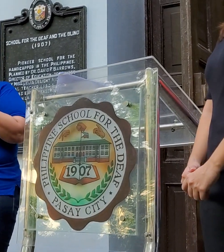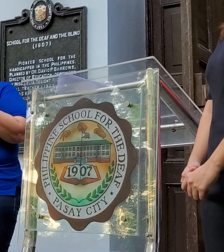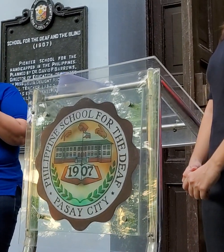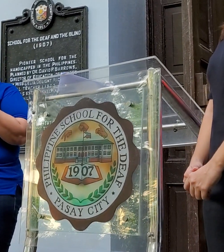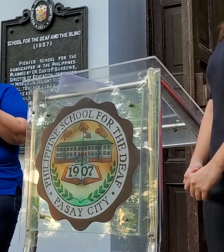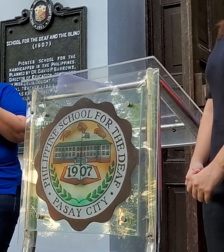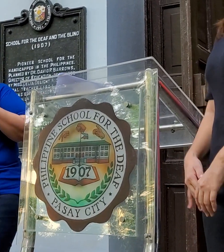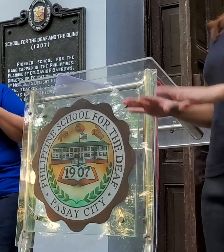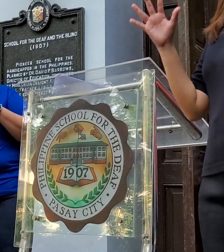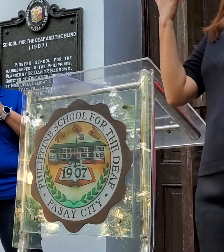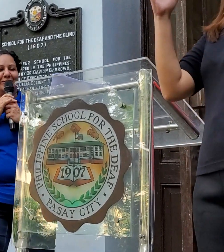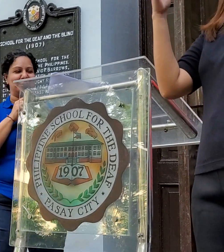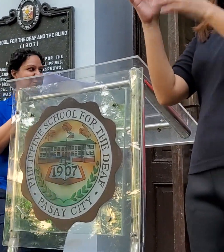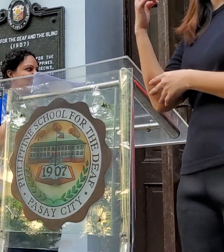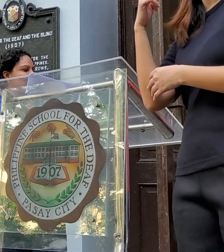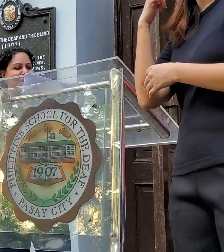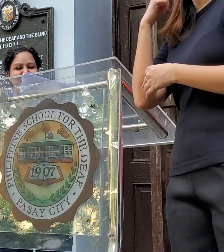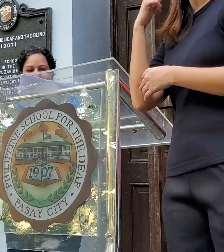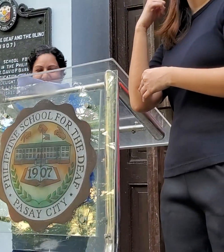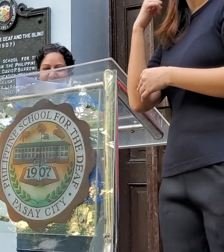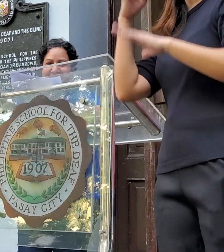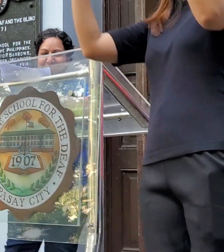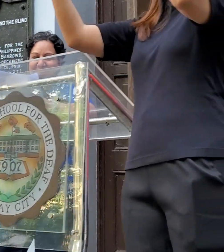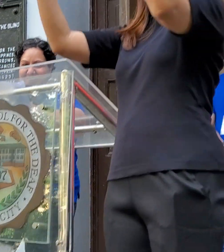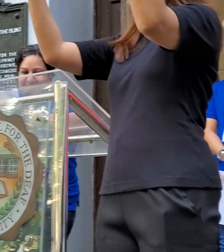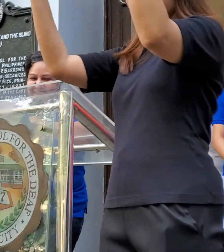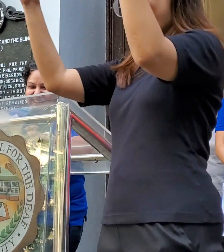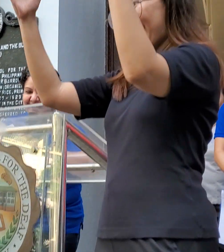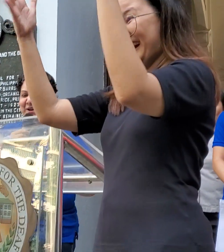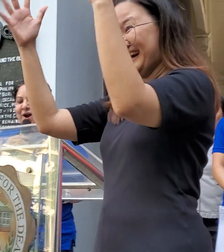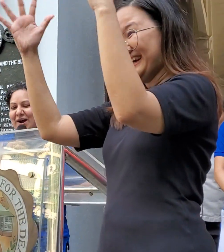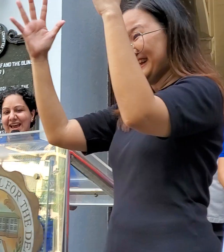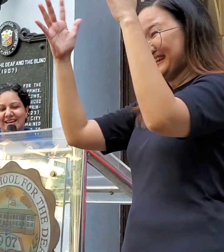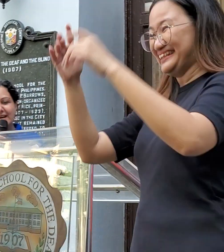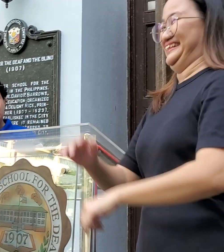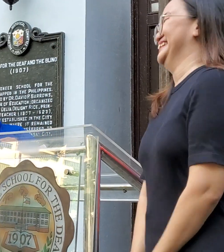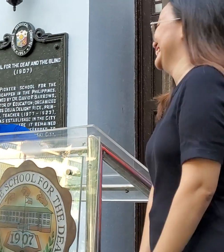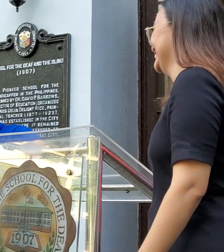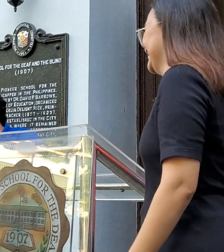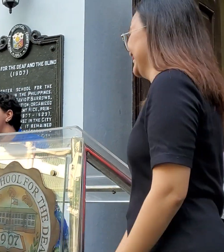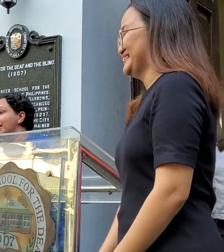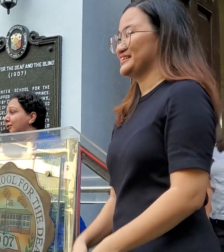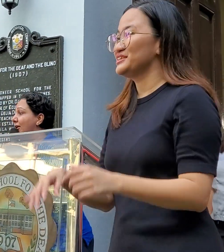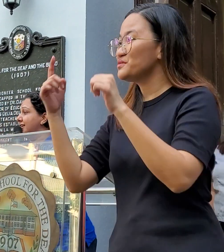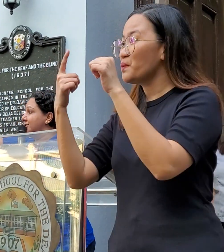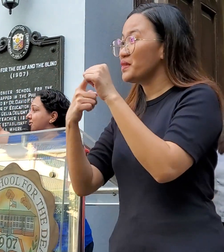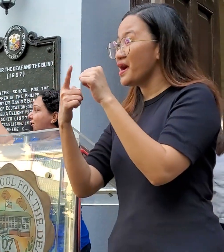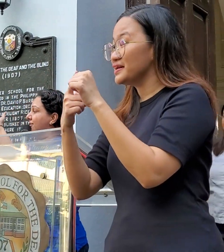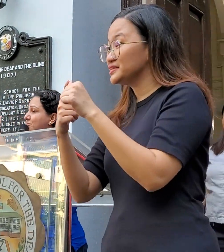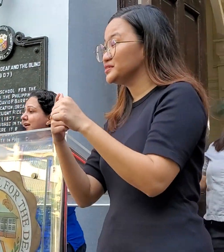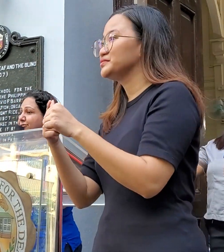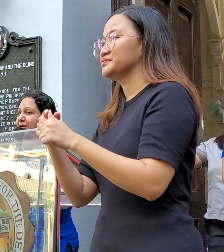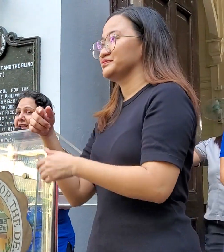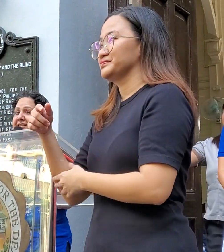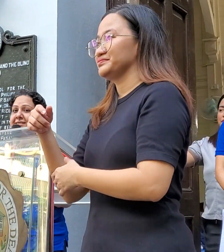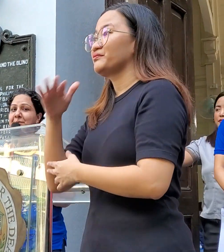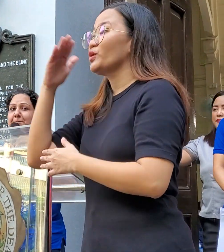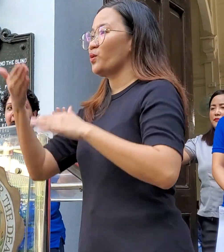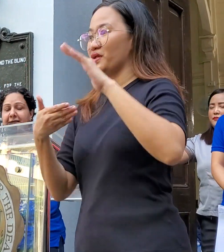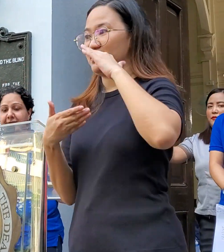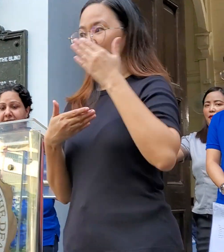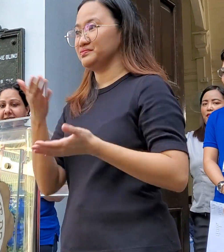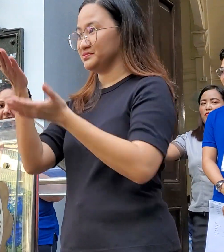Nanduani. Ginagamit ko to sa school noon pag cheating. Okay. So first, I want to acknowledge all of my